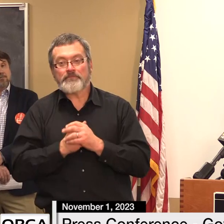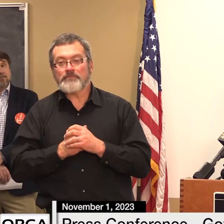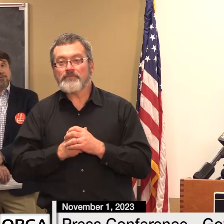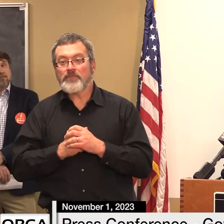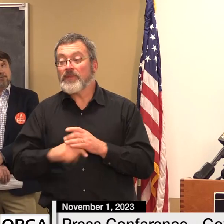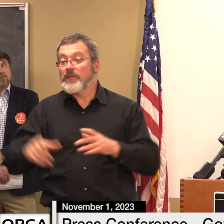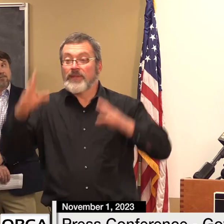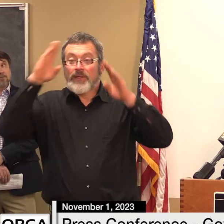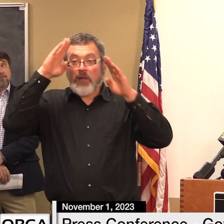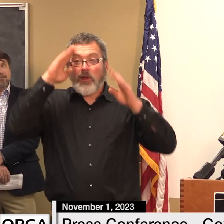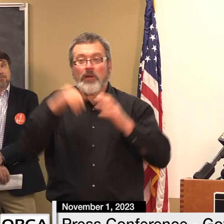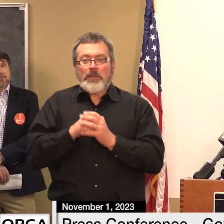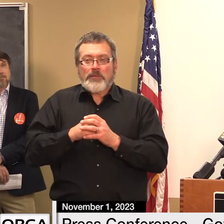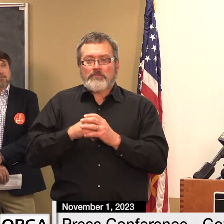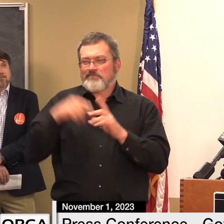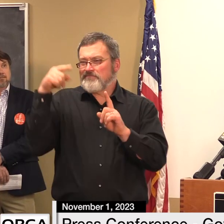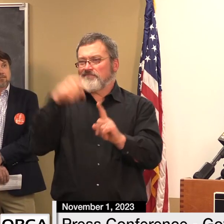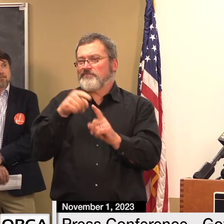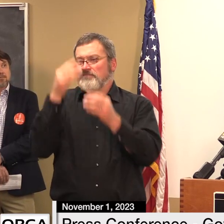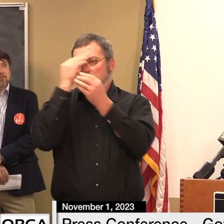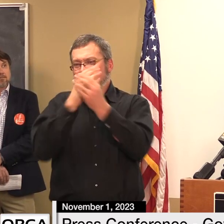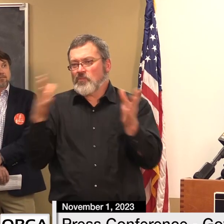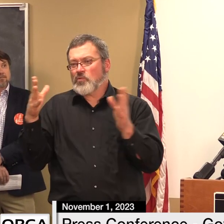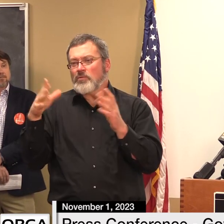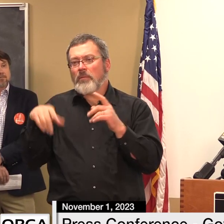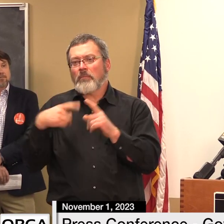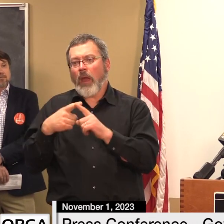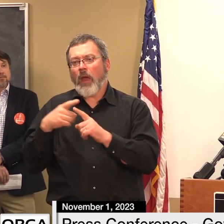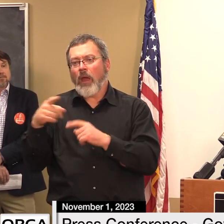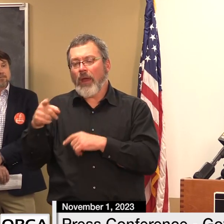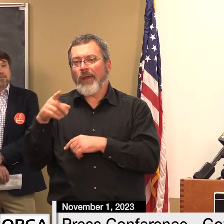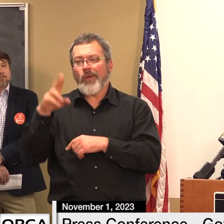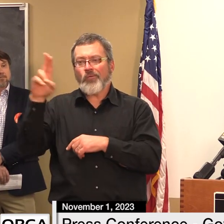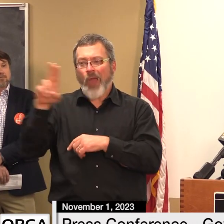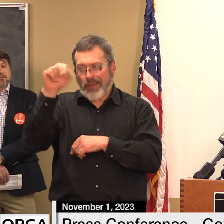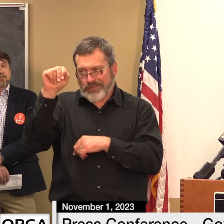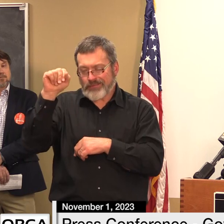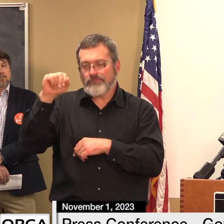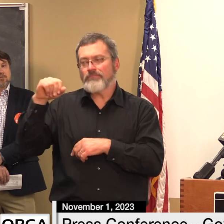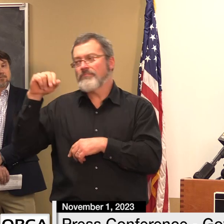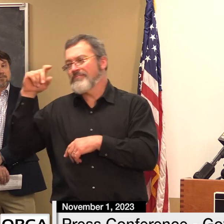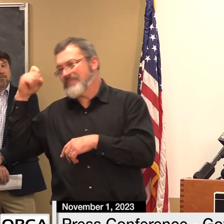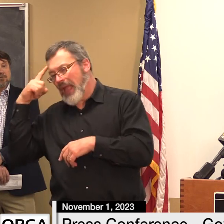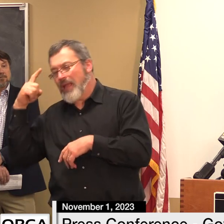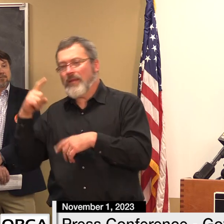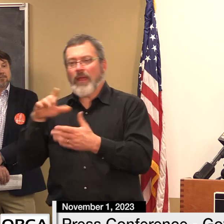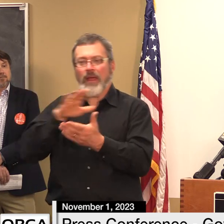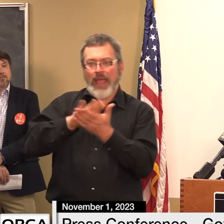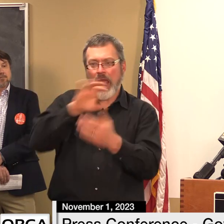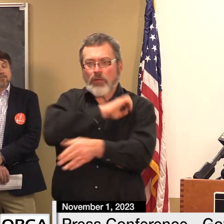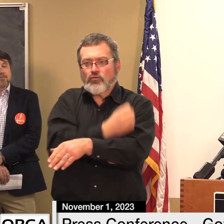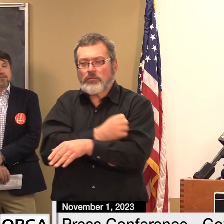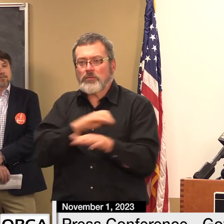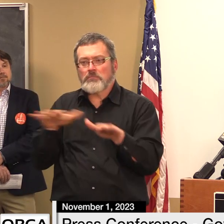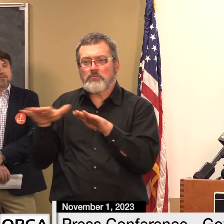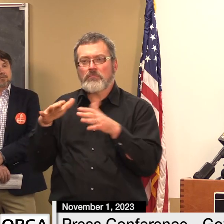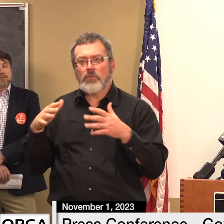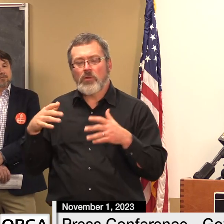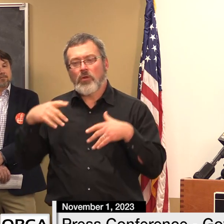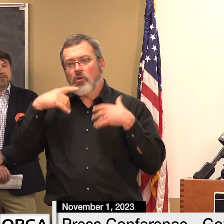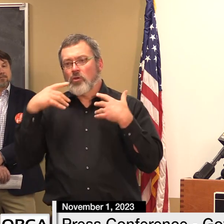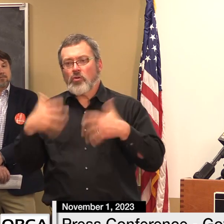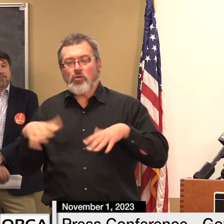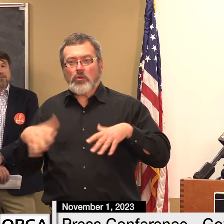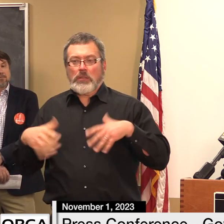The news about the Twin State Clean Energy Link, does this sound like there's been so many proposals on bringing more power